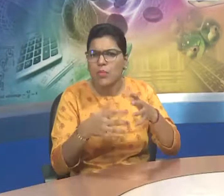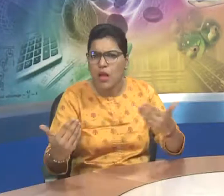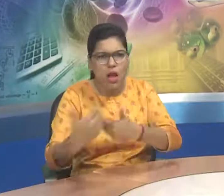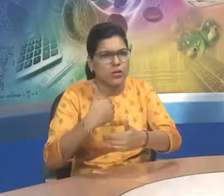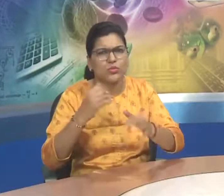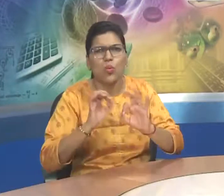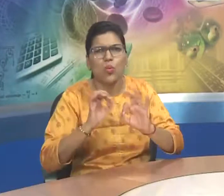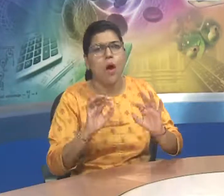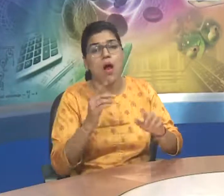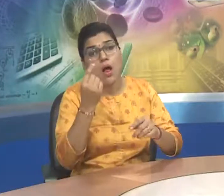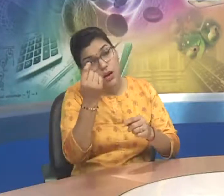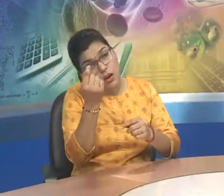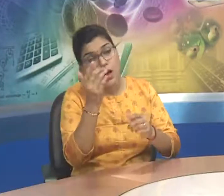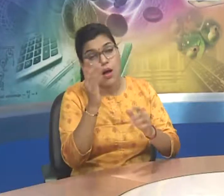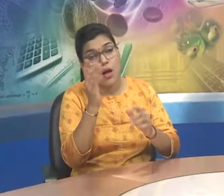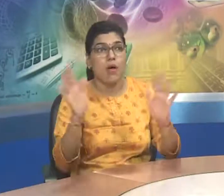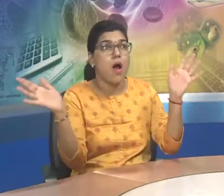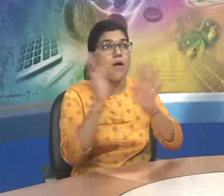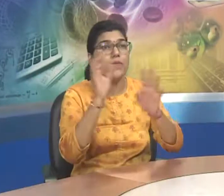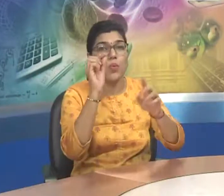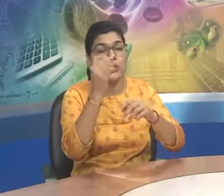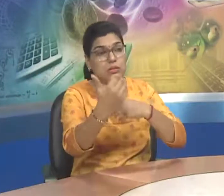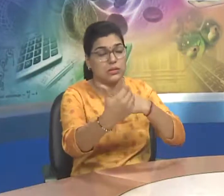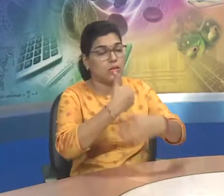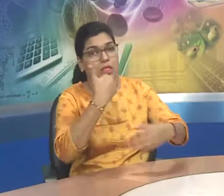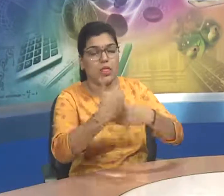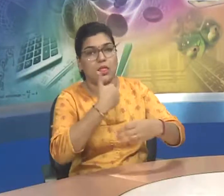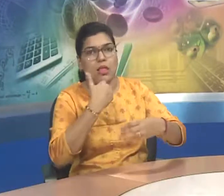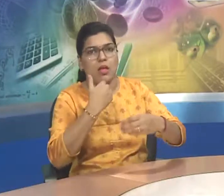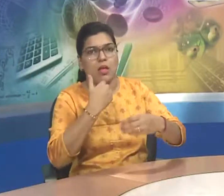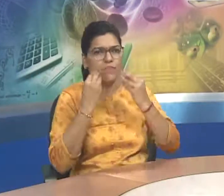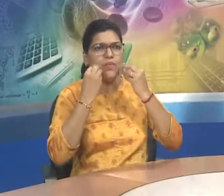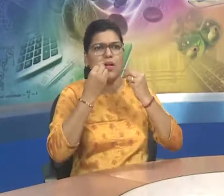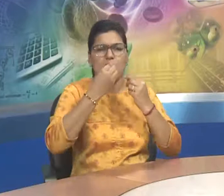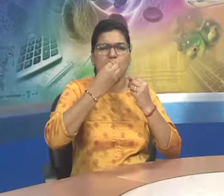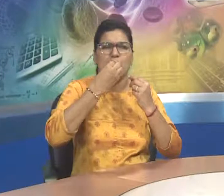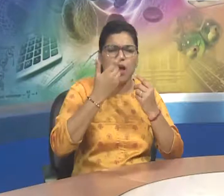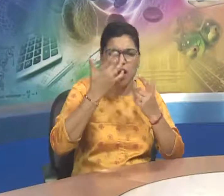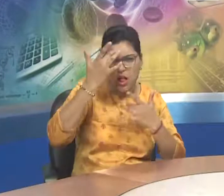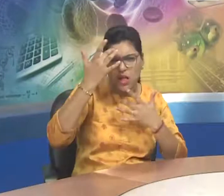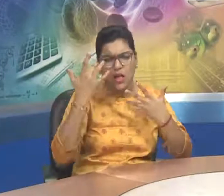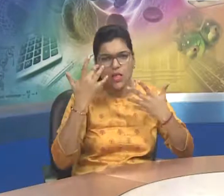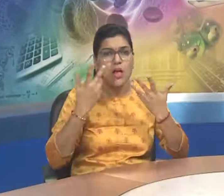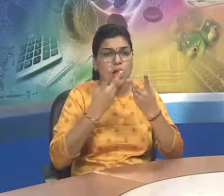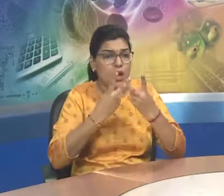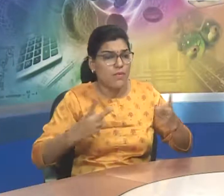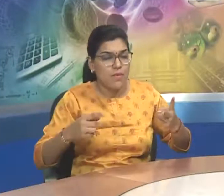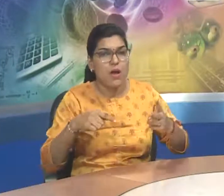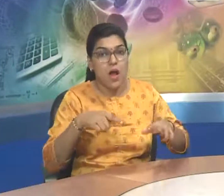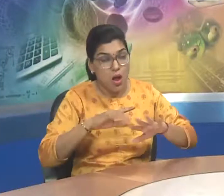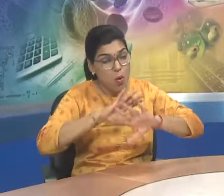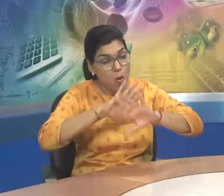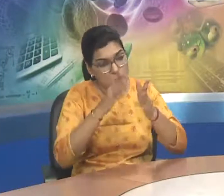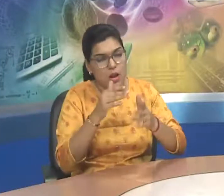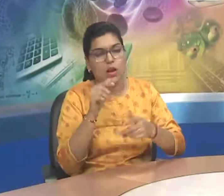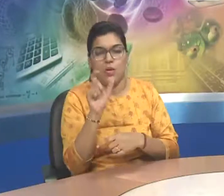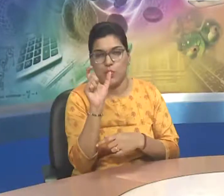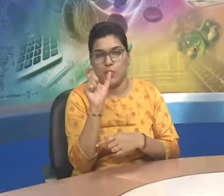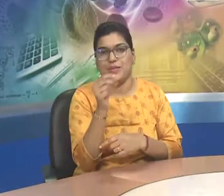dog, etc., which cause infection to your body, that